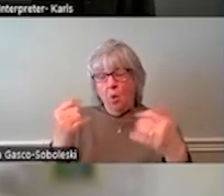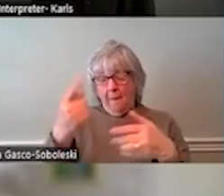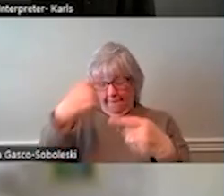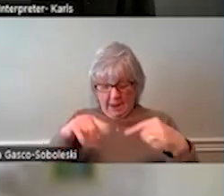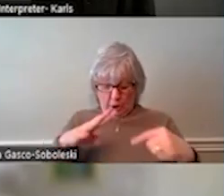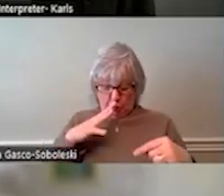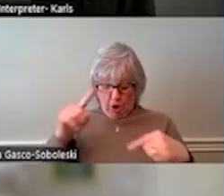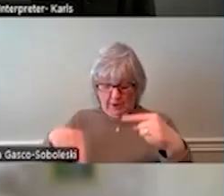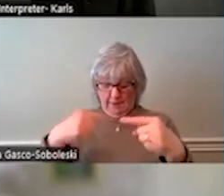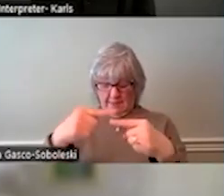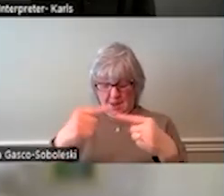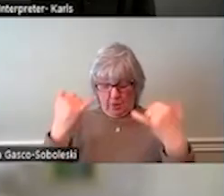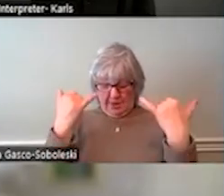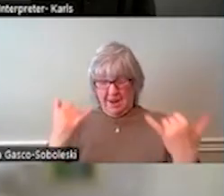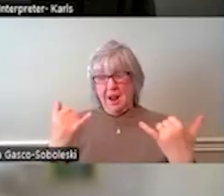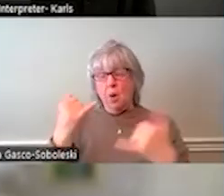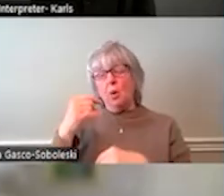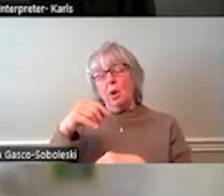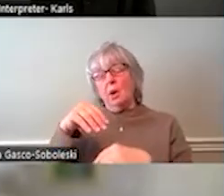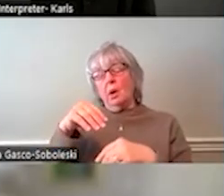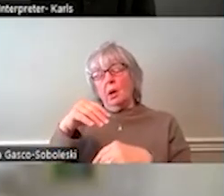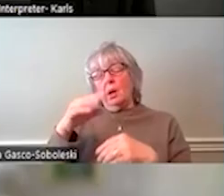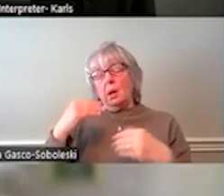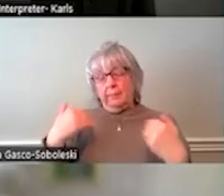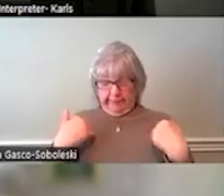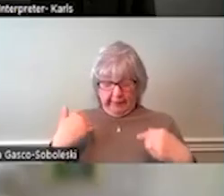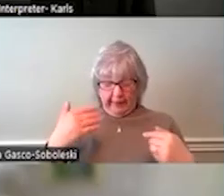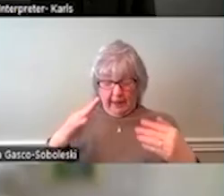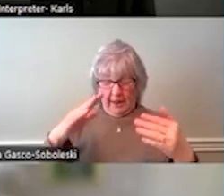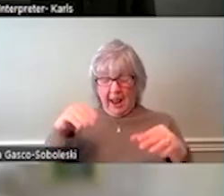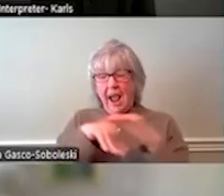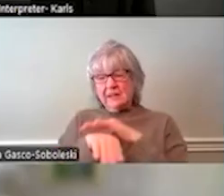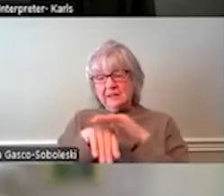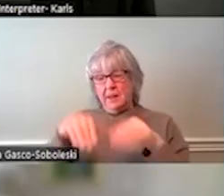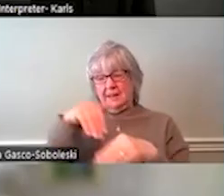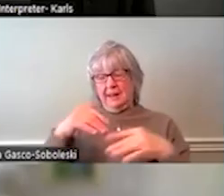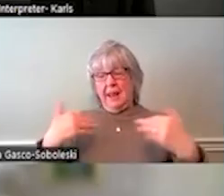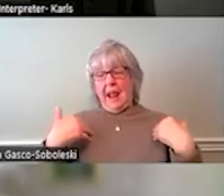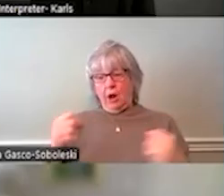accessible.